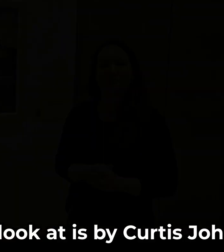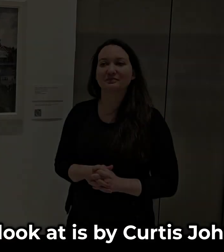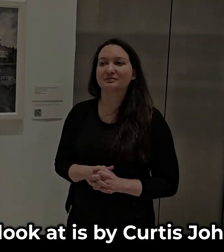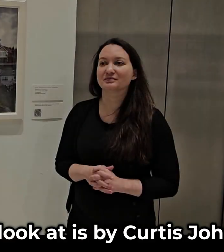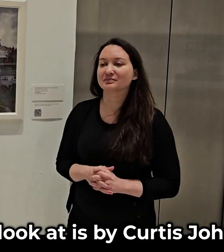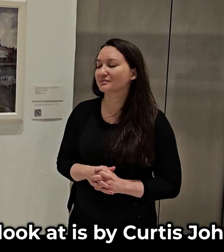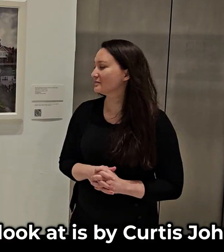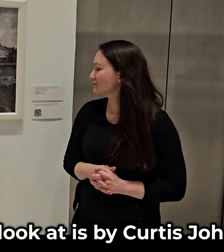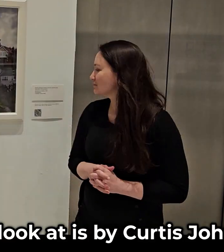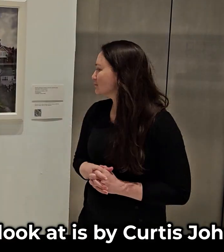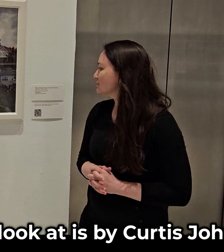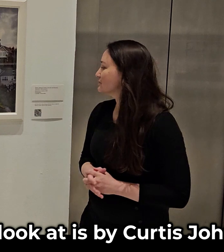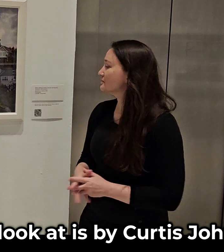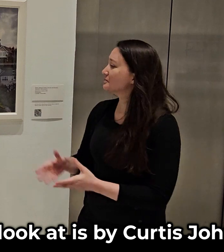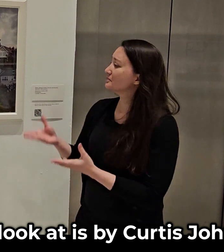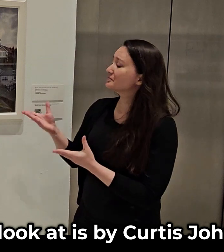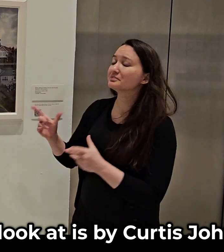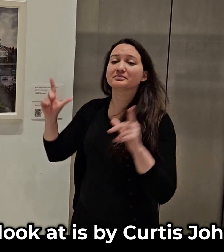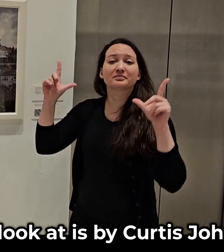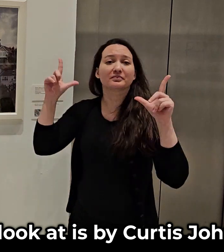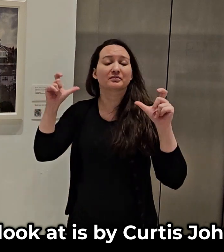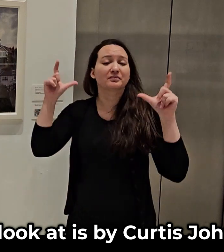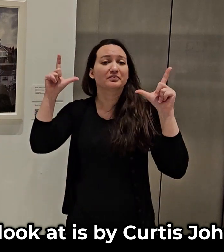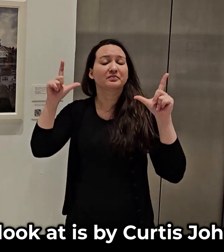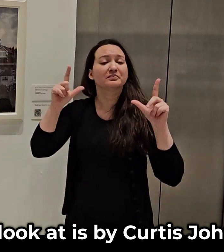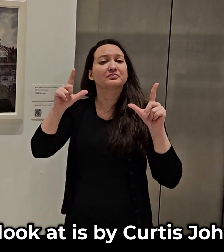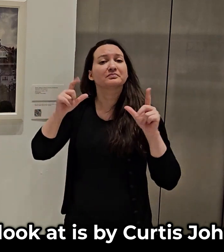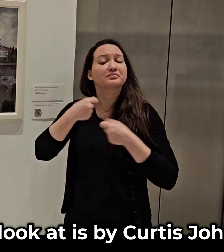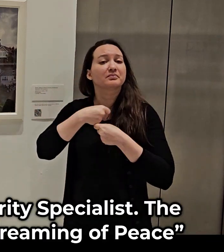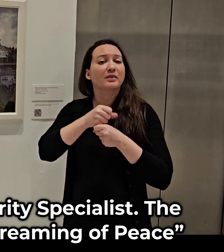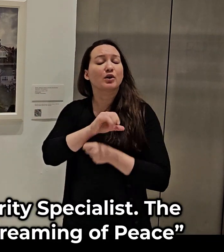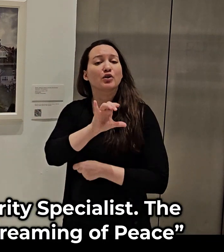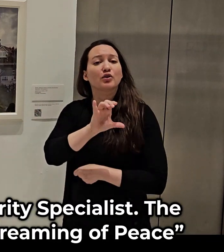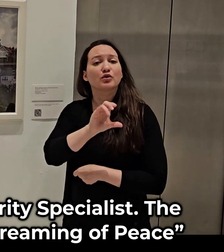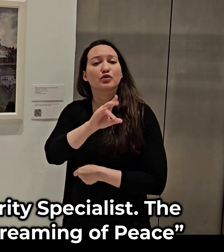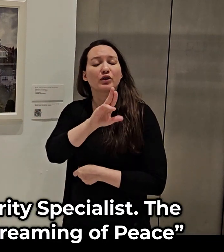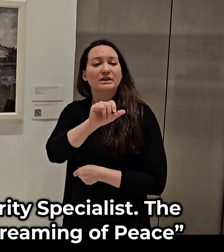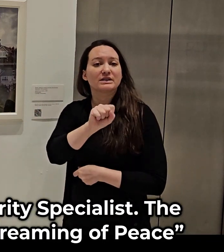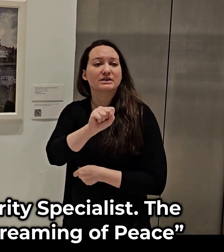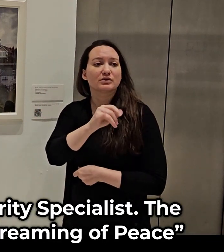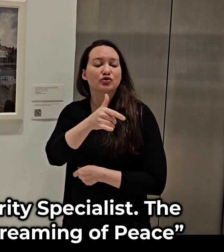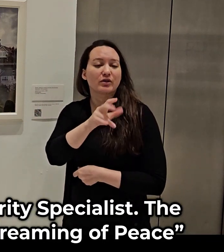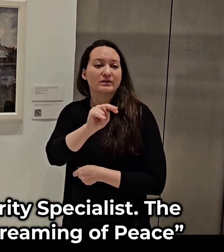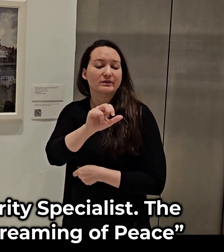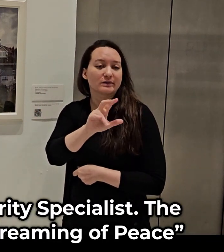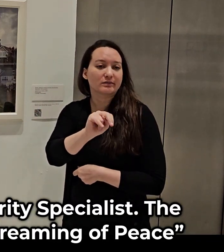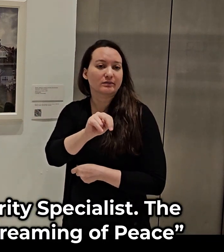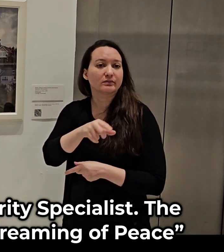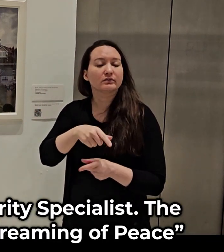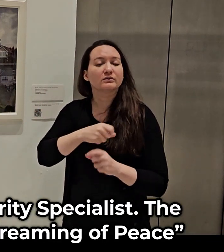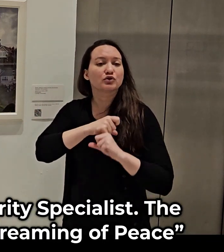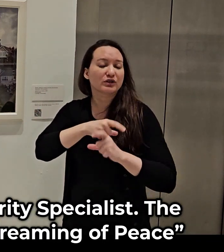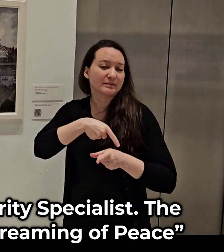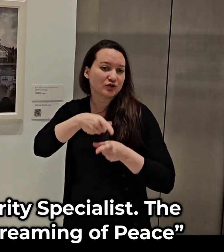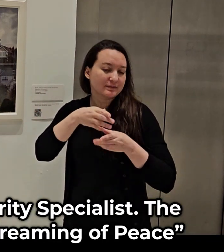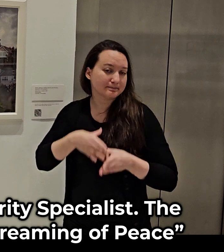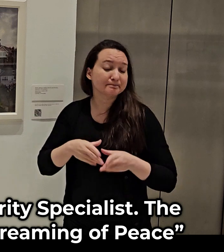Another piece to take a look at is by Curtis Johnson, a current security specialist. The photograph Dreaming